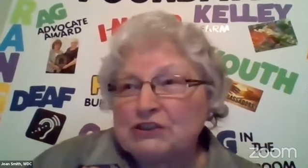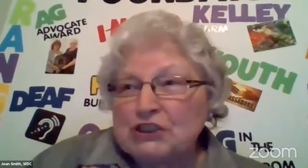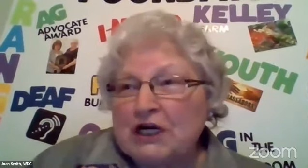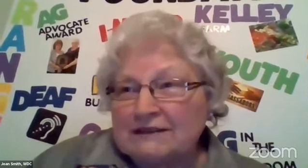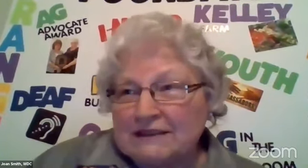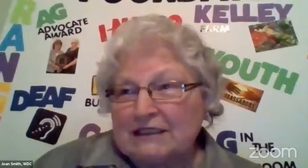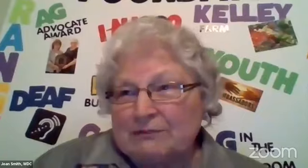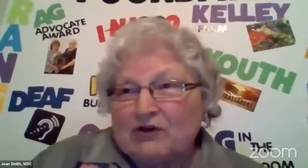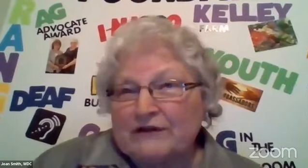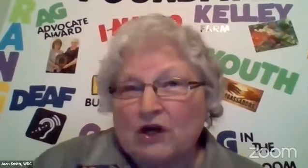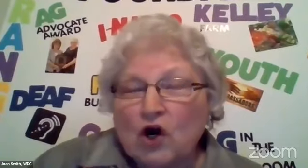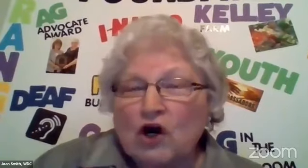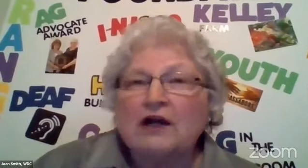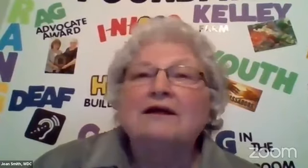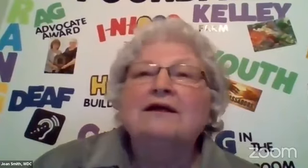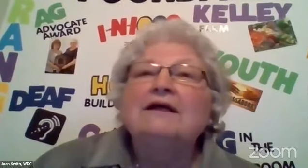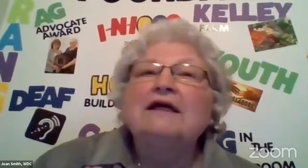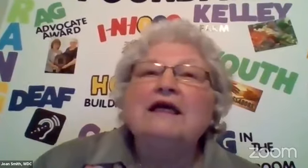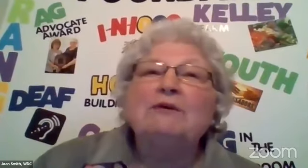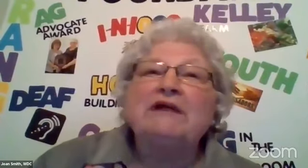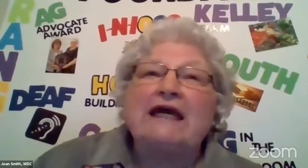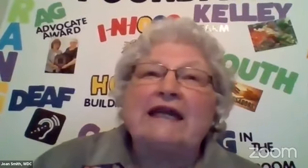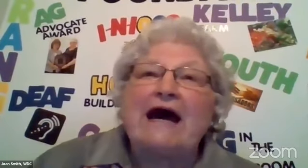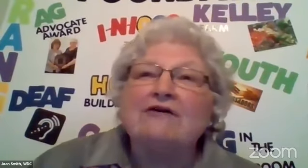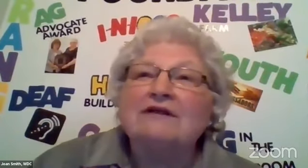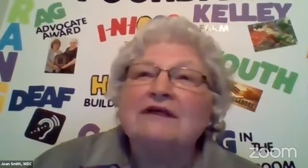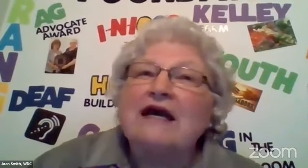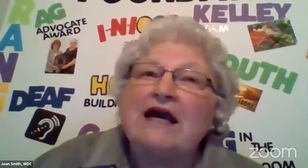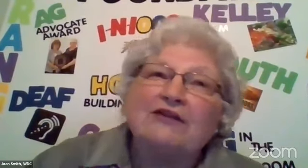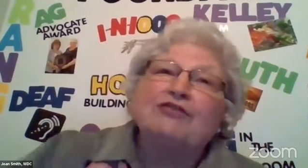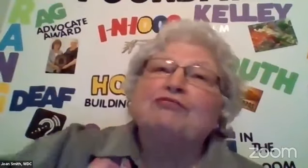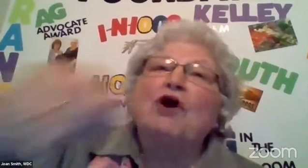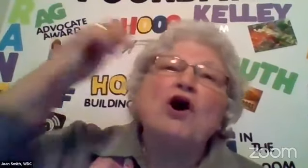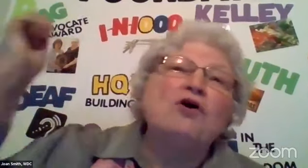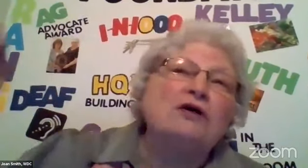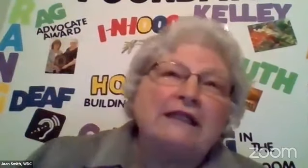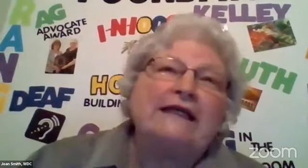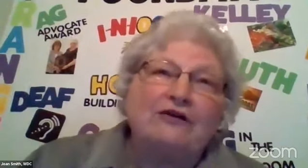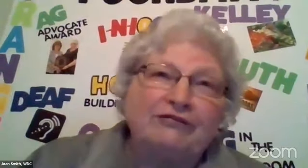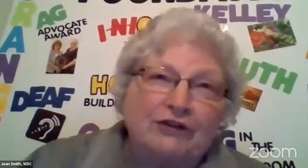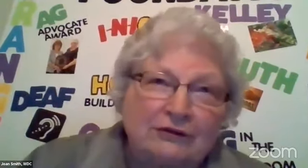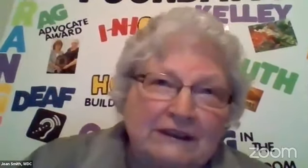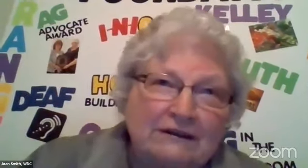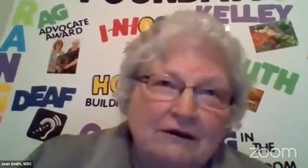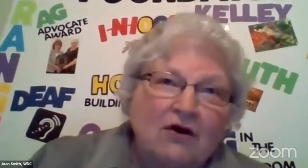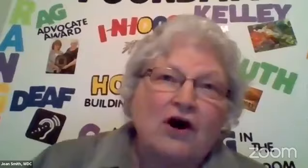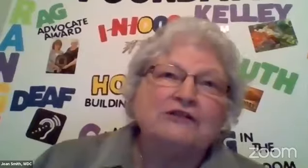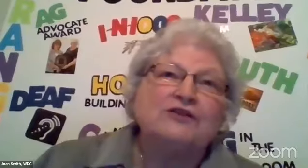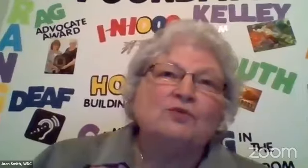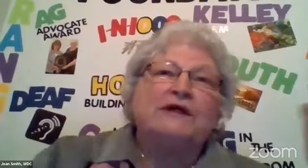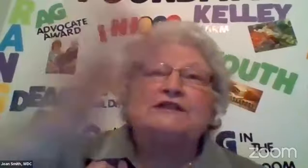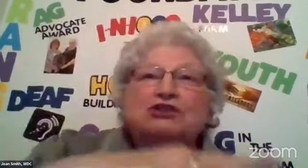shut to keep it on the car. He would get out and throw cleaner fluid onto the